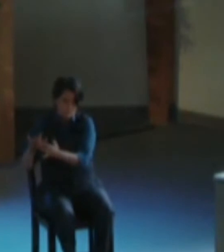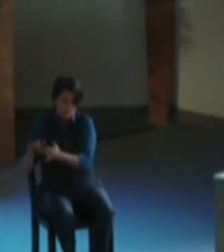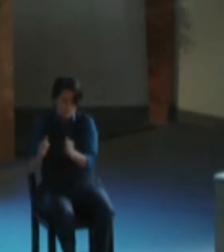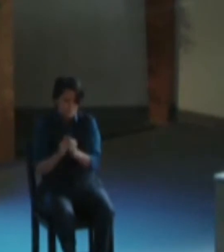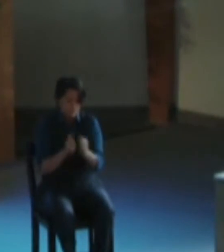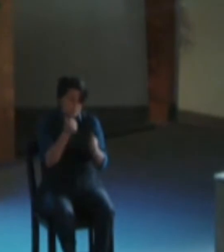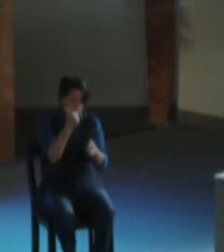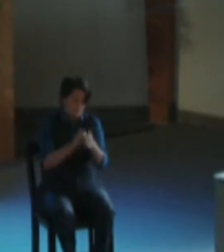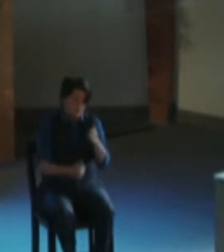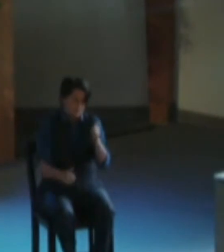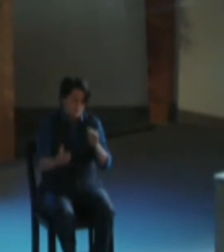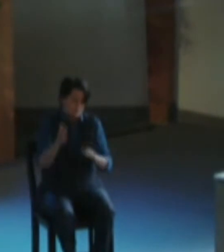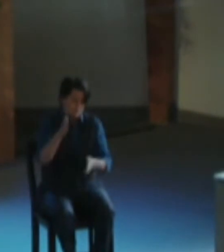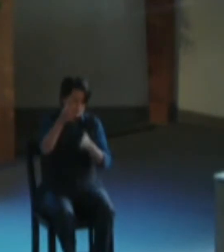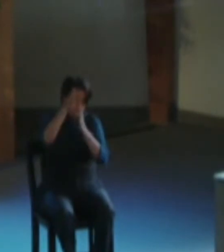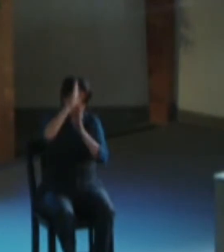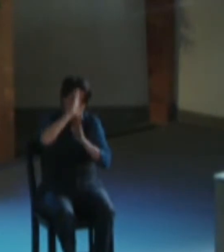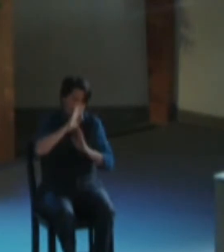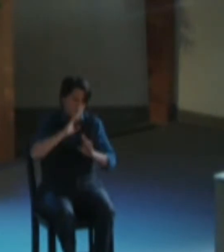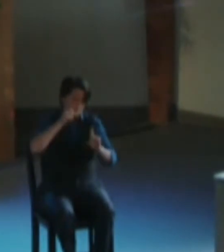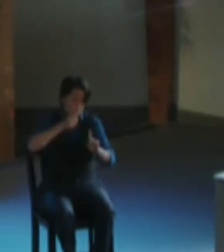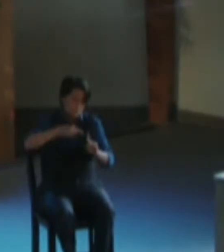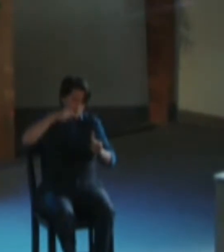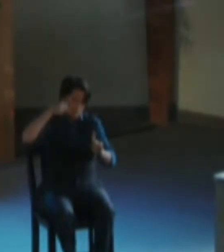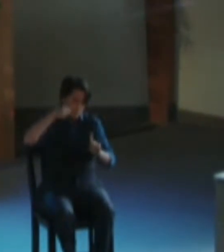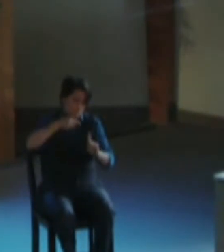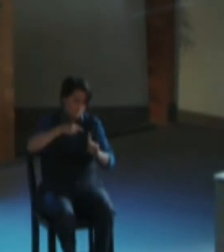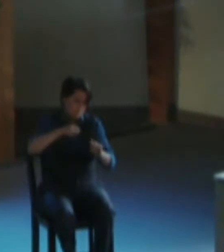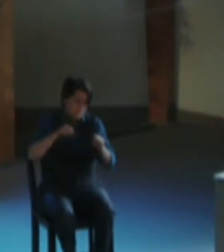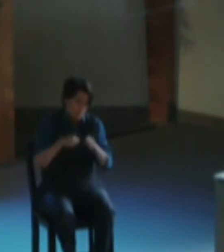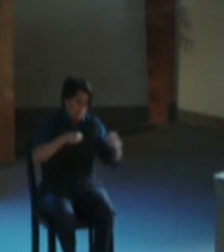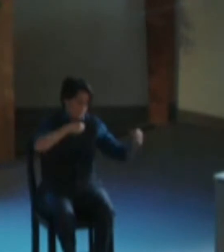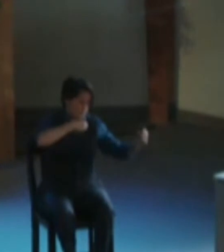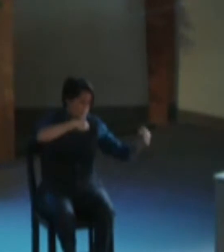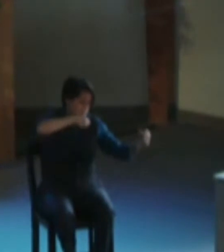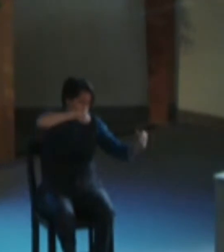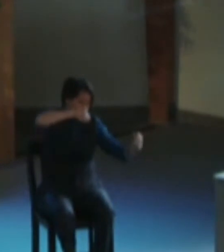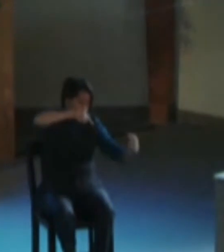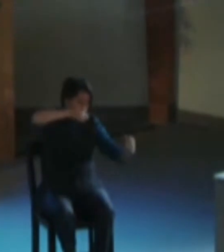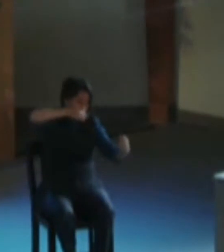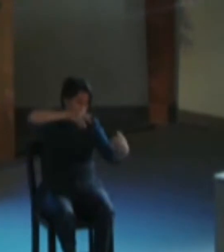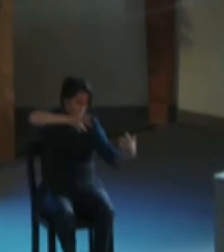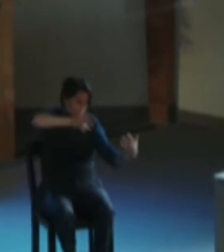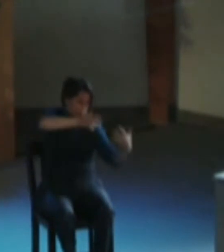Feel that energy now get greater and greater.